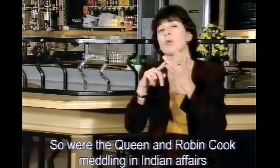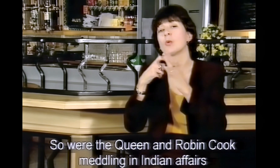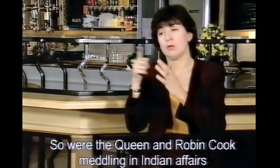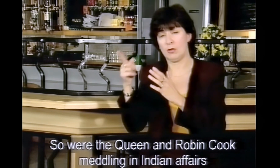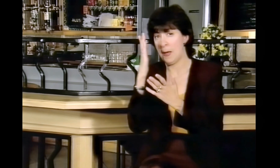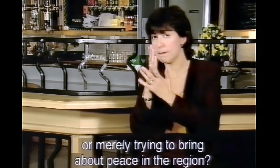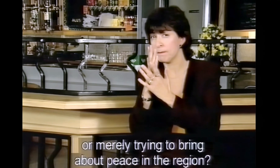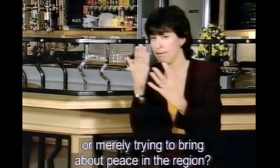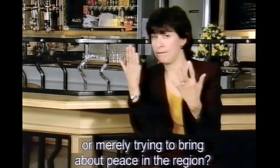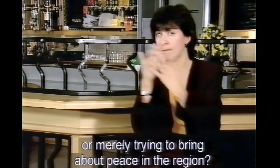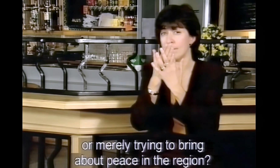about peace in the region?